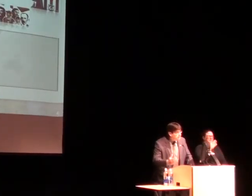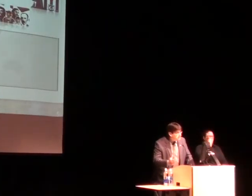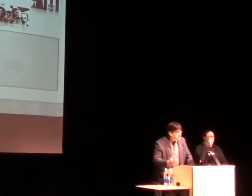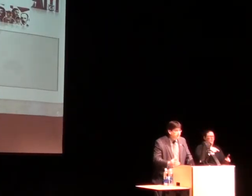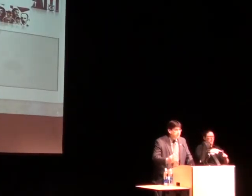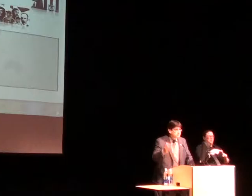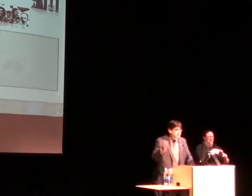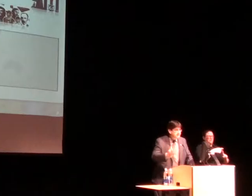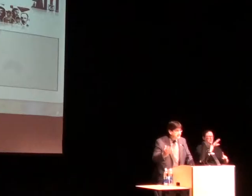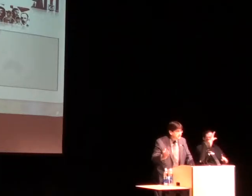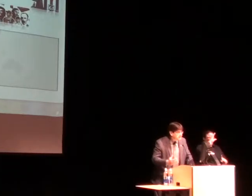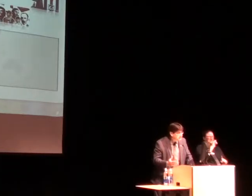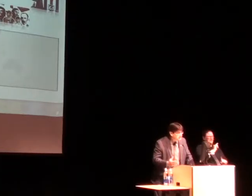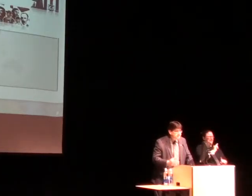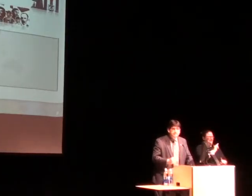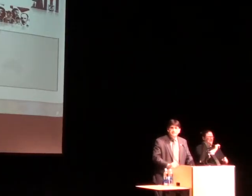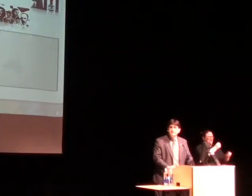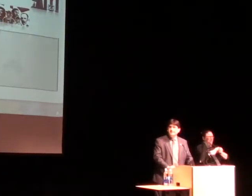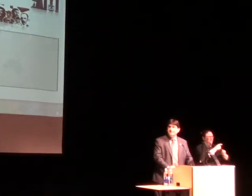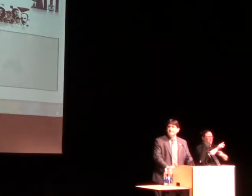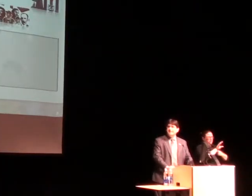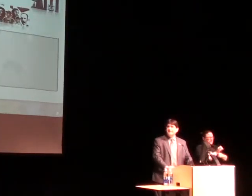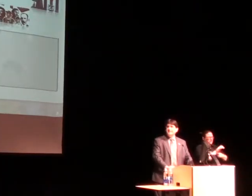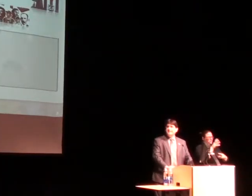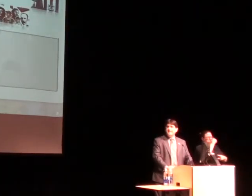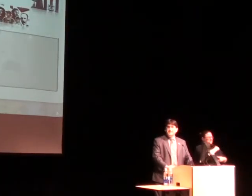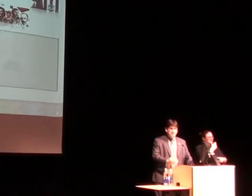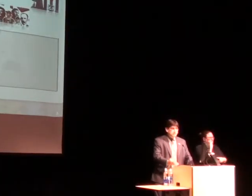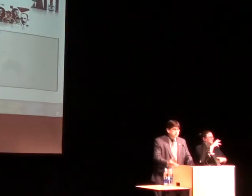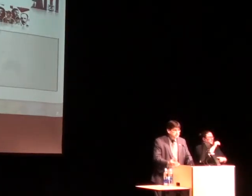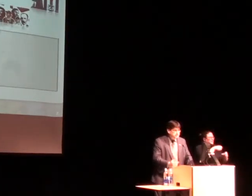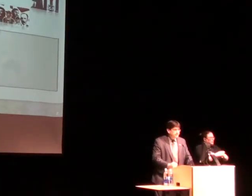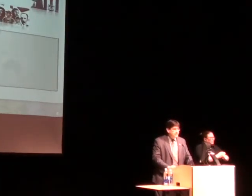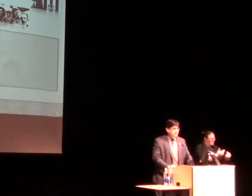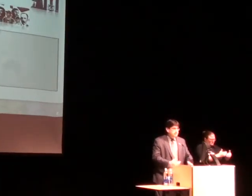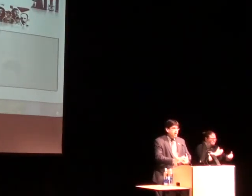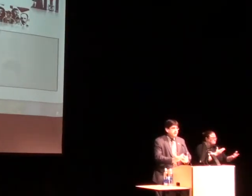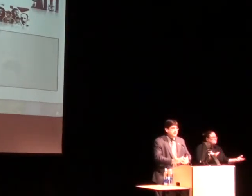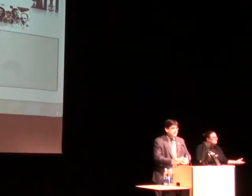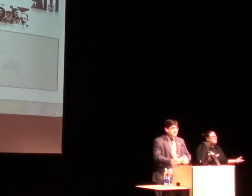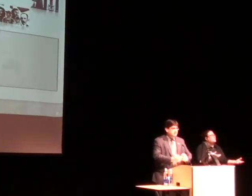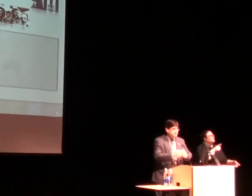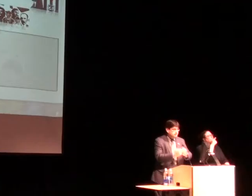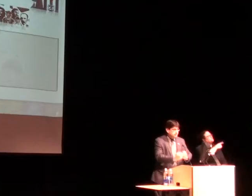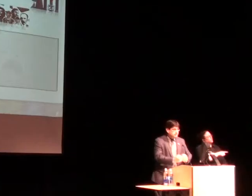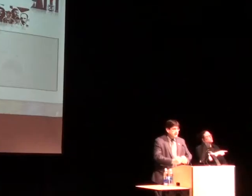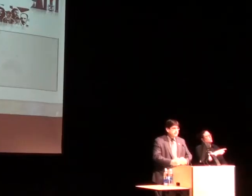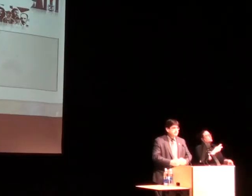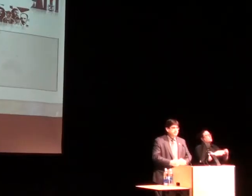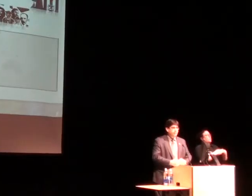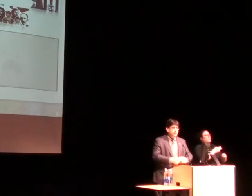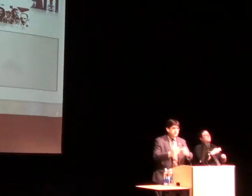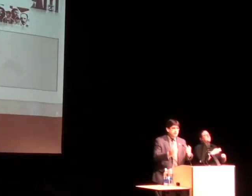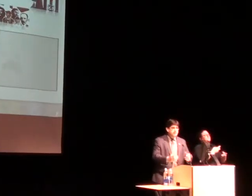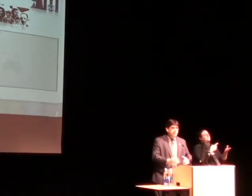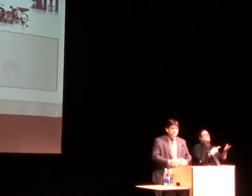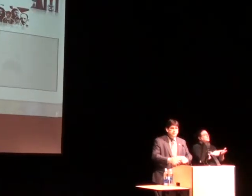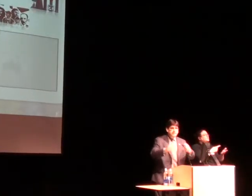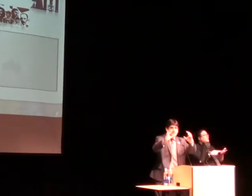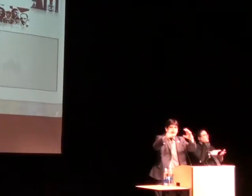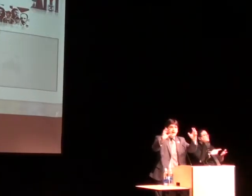love Lucy? Oh, you missed the last 50 years. And this is true. The problem is that sometimes what you